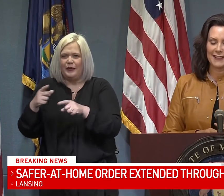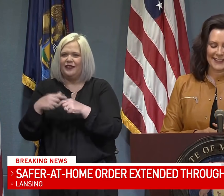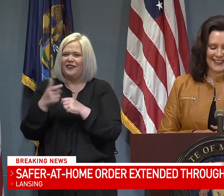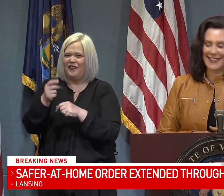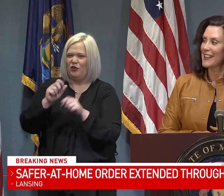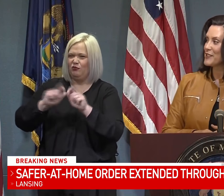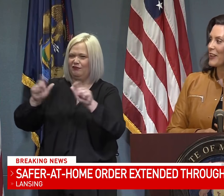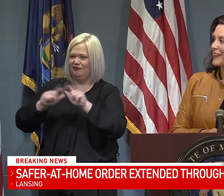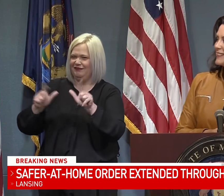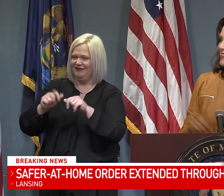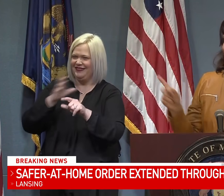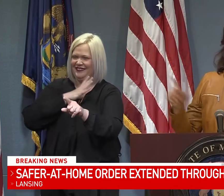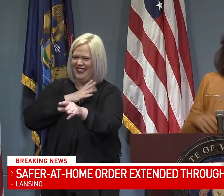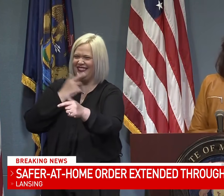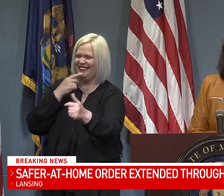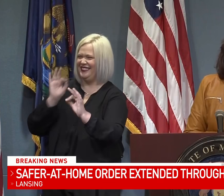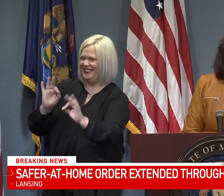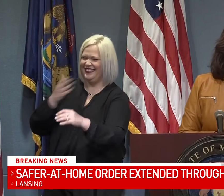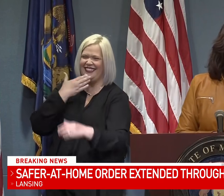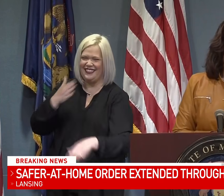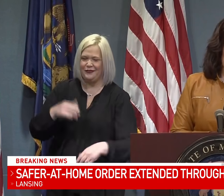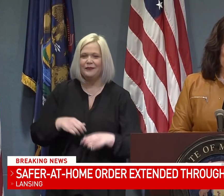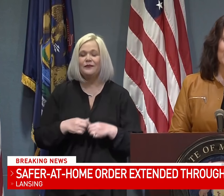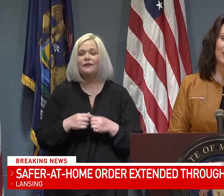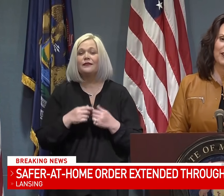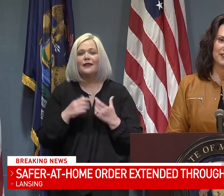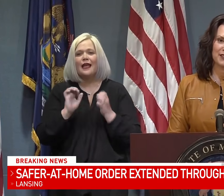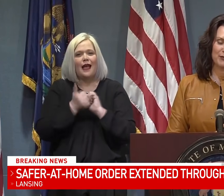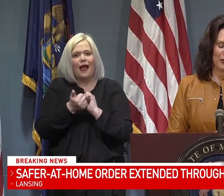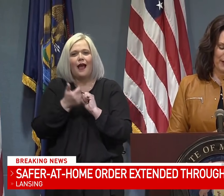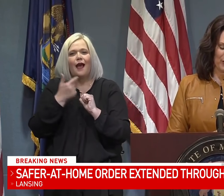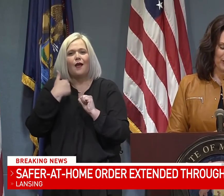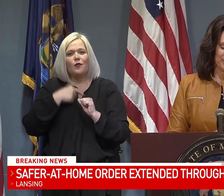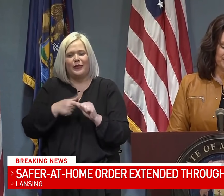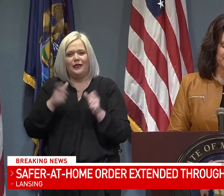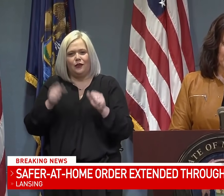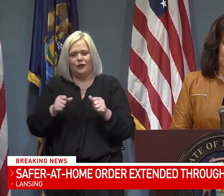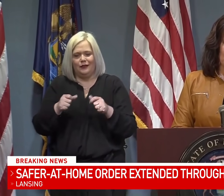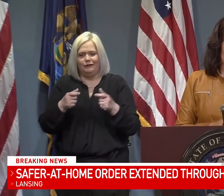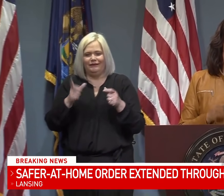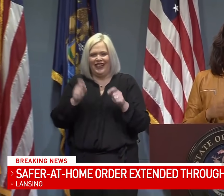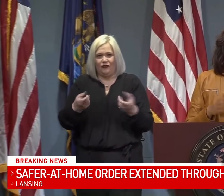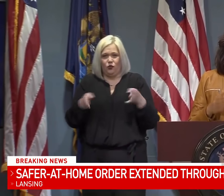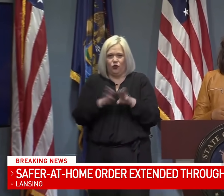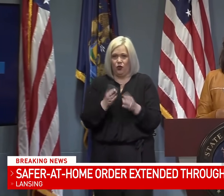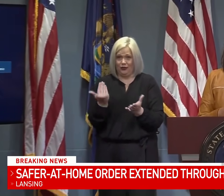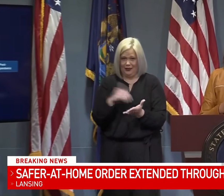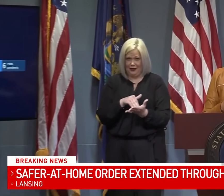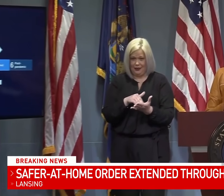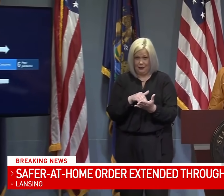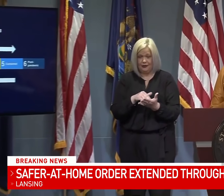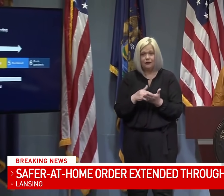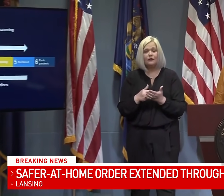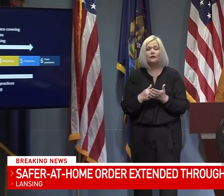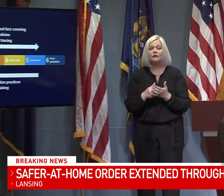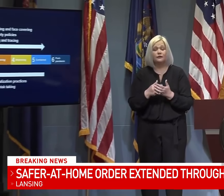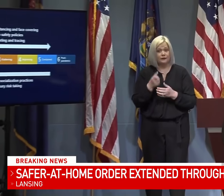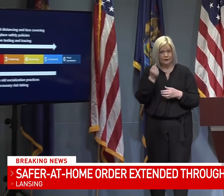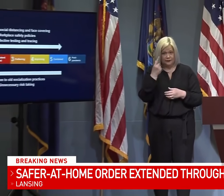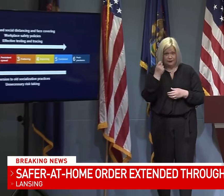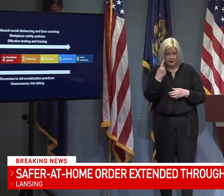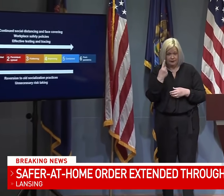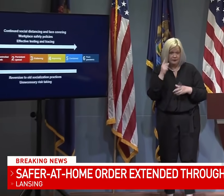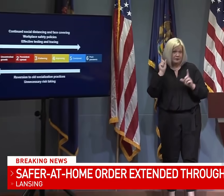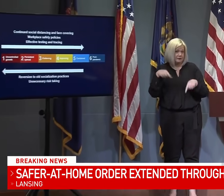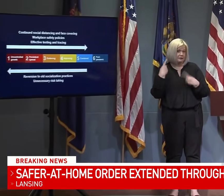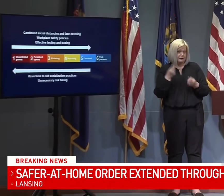Emily. That's okay. There you go. What could cause us to move backward? Well, every decision that my team and I have made since